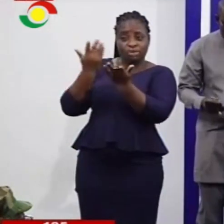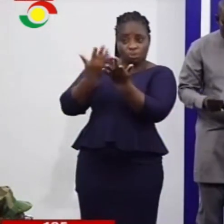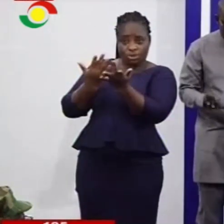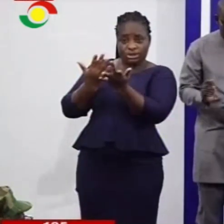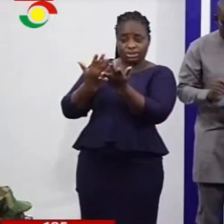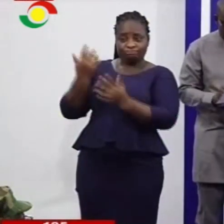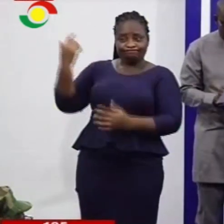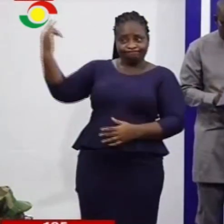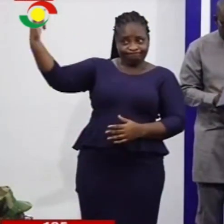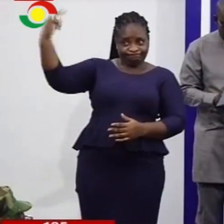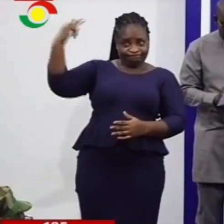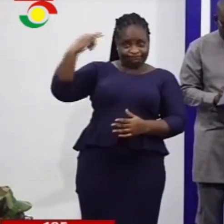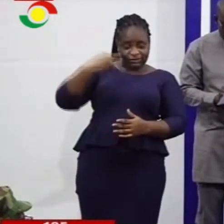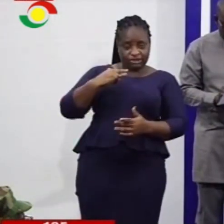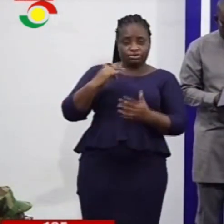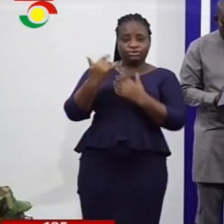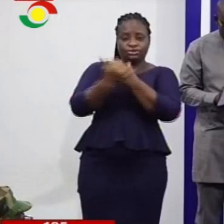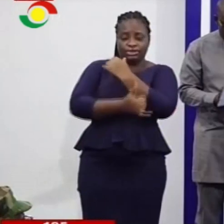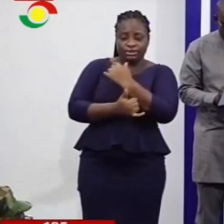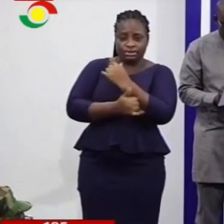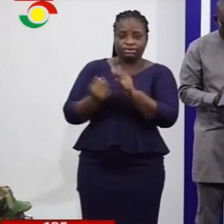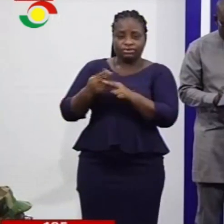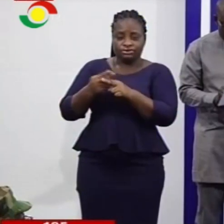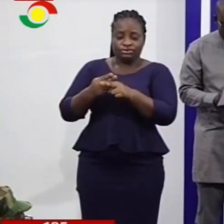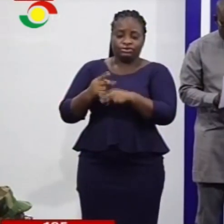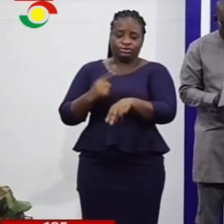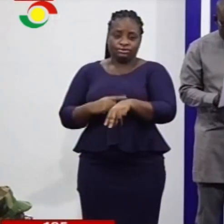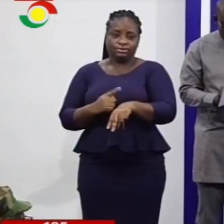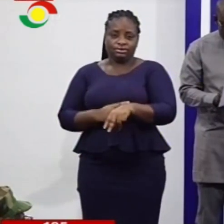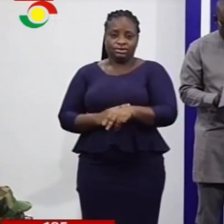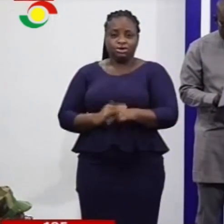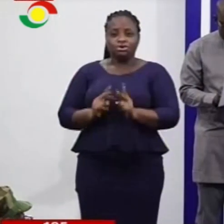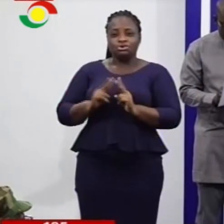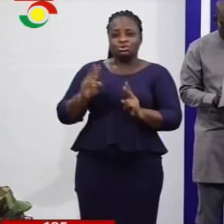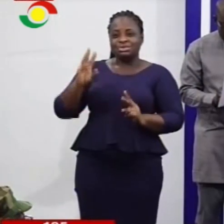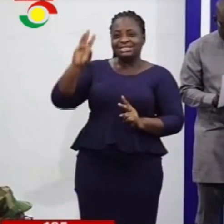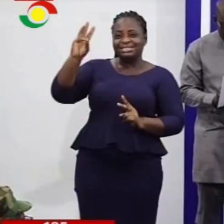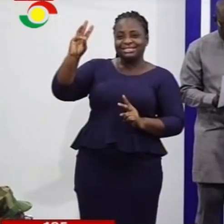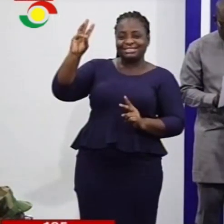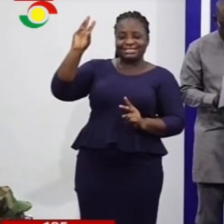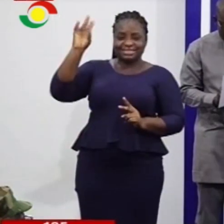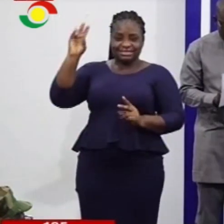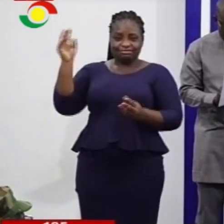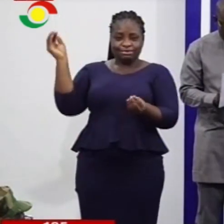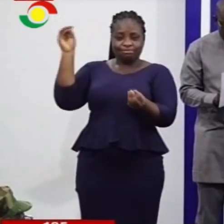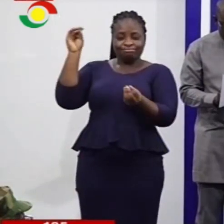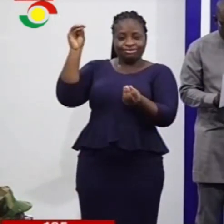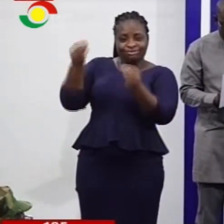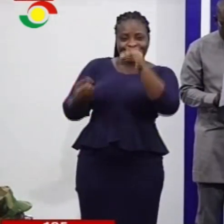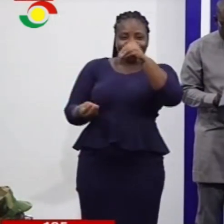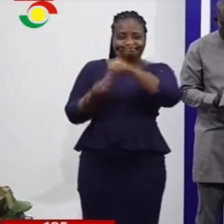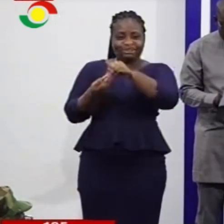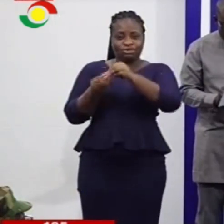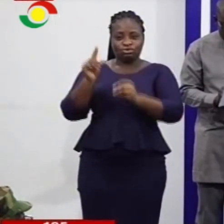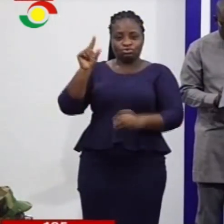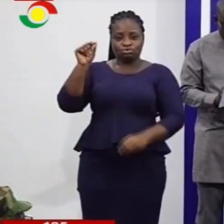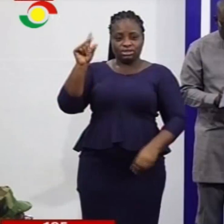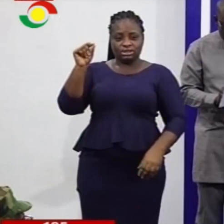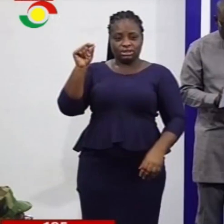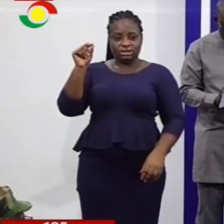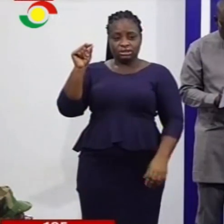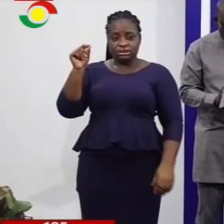to come into the country very, very soon. So 67 plus 20 gives us